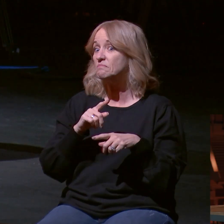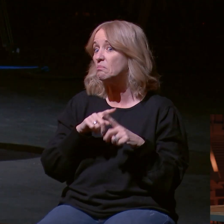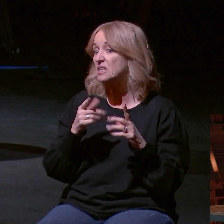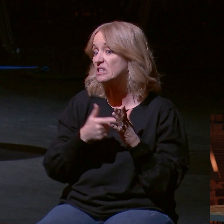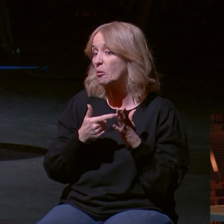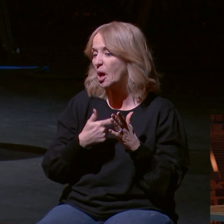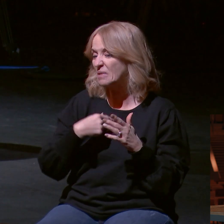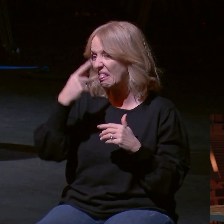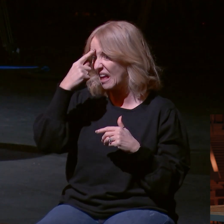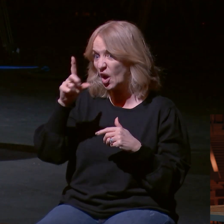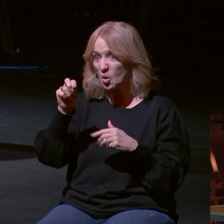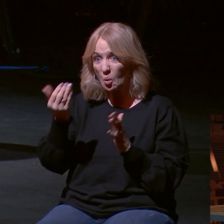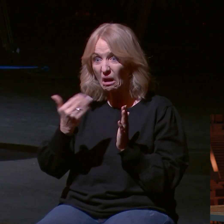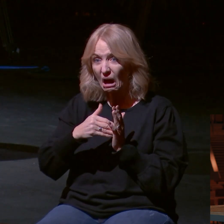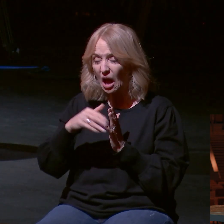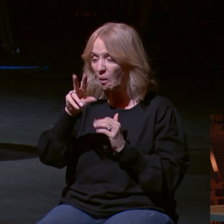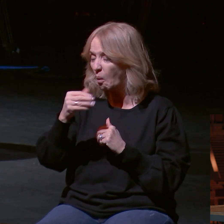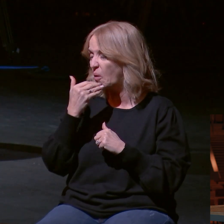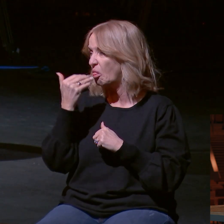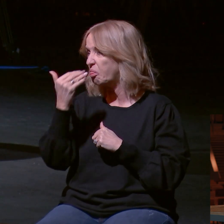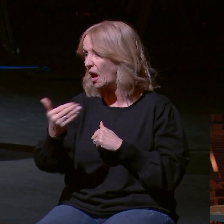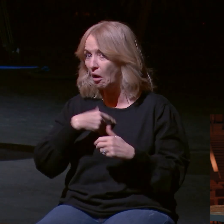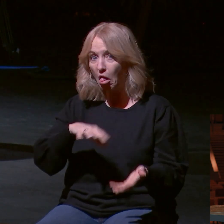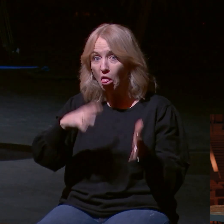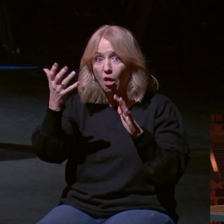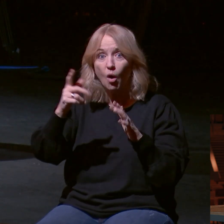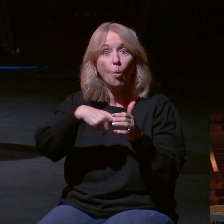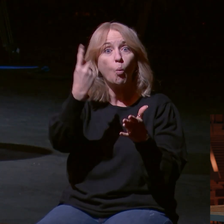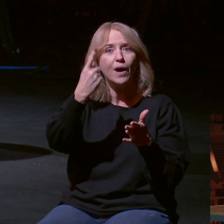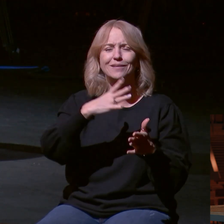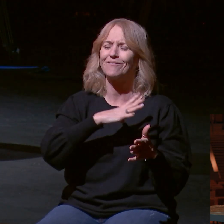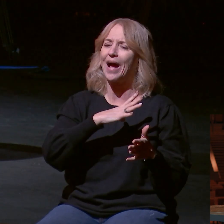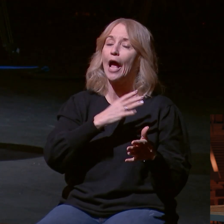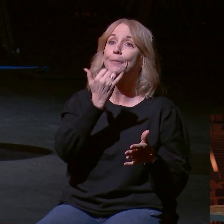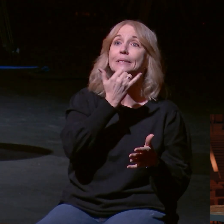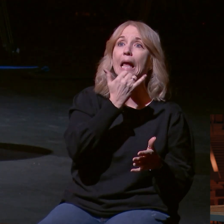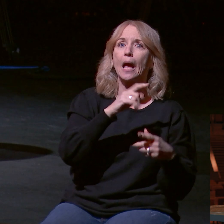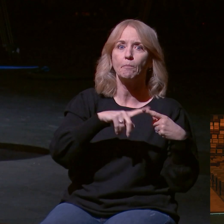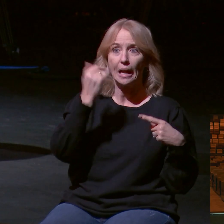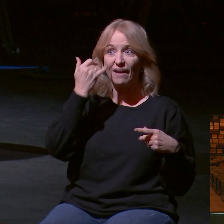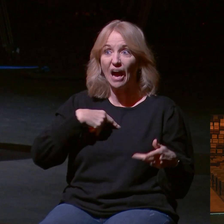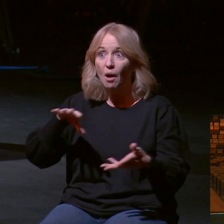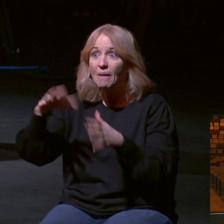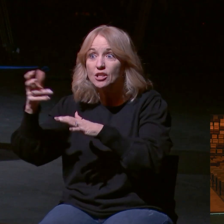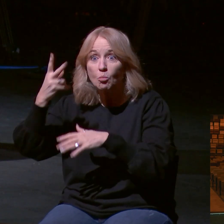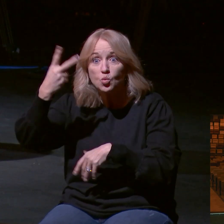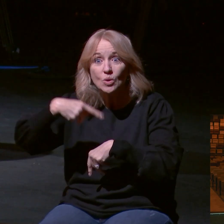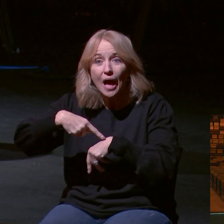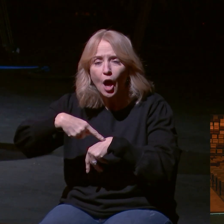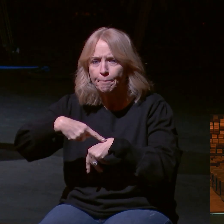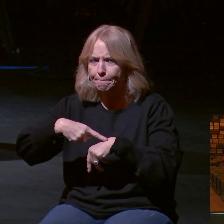opportunity because I think I'm just going to mess it up again. You know, mess up once, it can be considered a mistake. Mess up